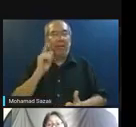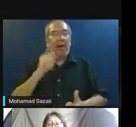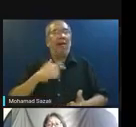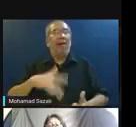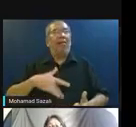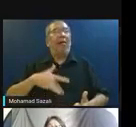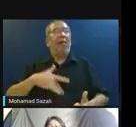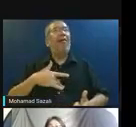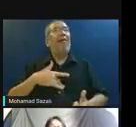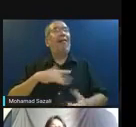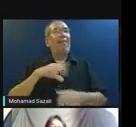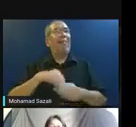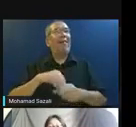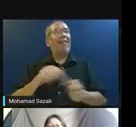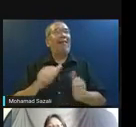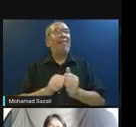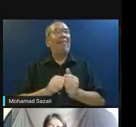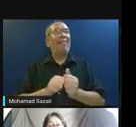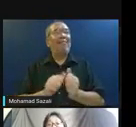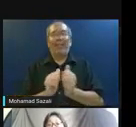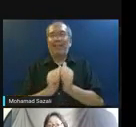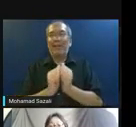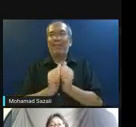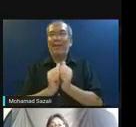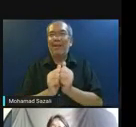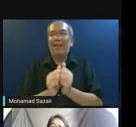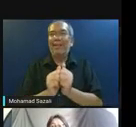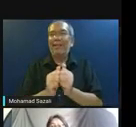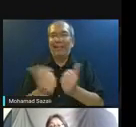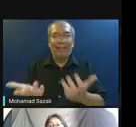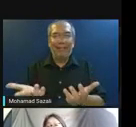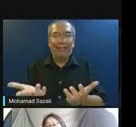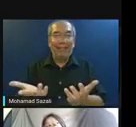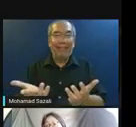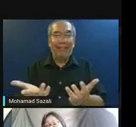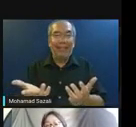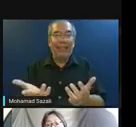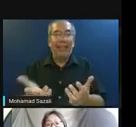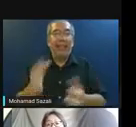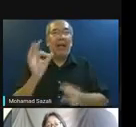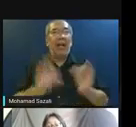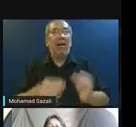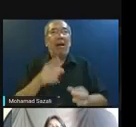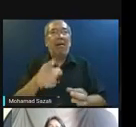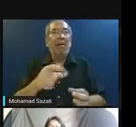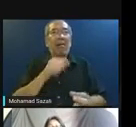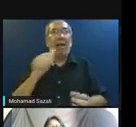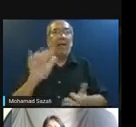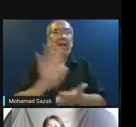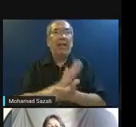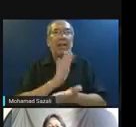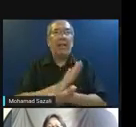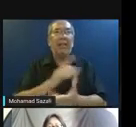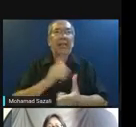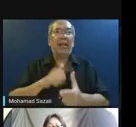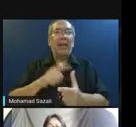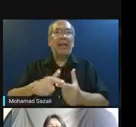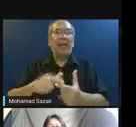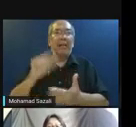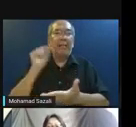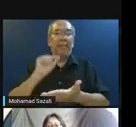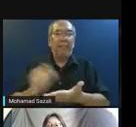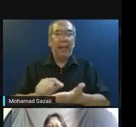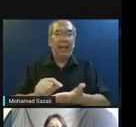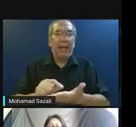piece of paper. If you don't have a paper, it's okay. No, you can use a phone. Because if you can